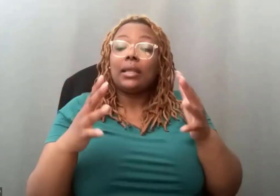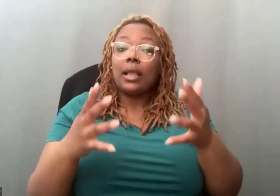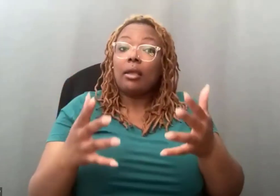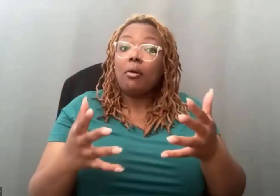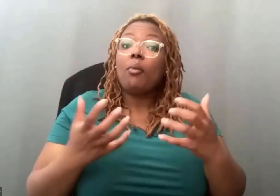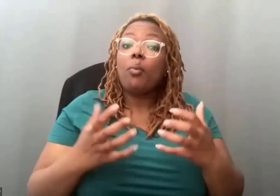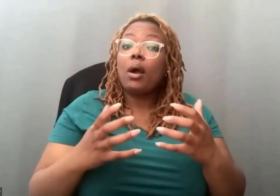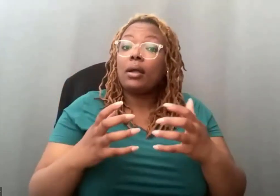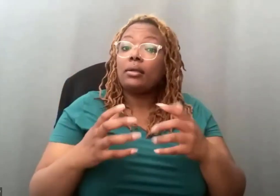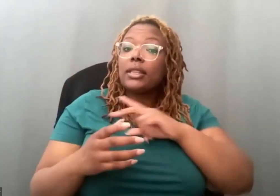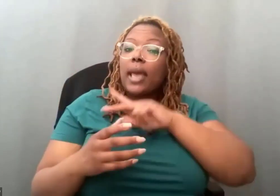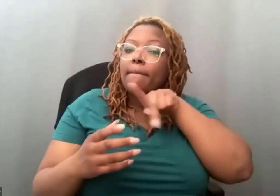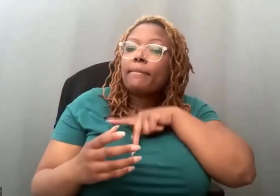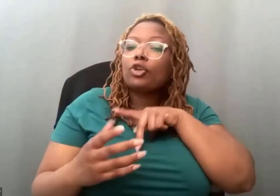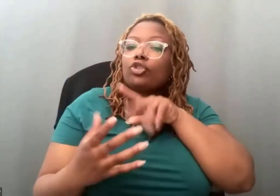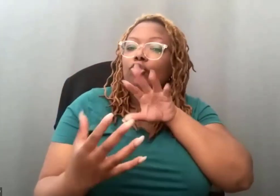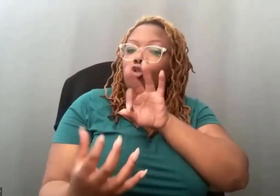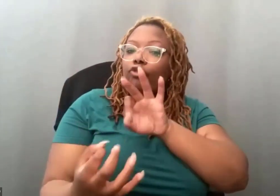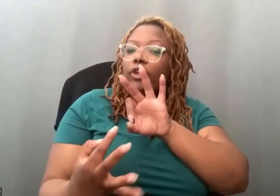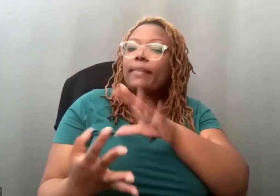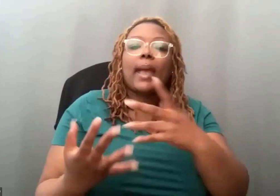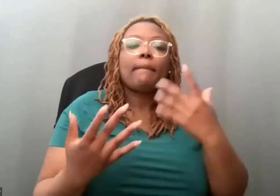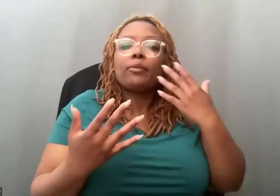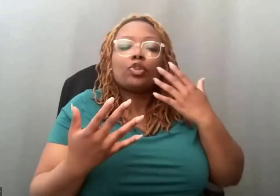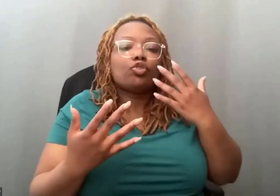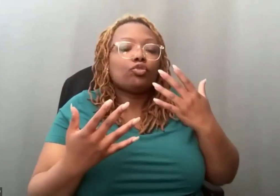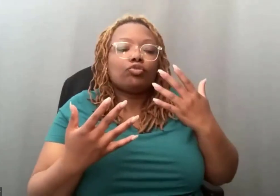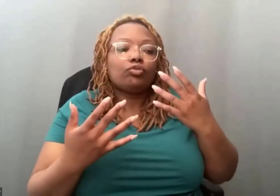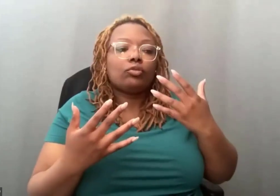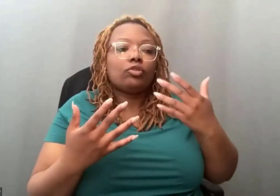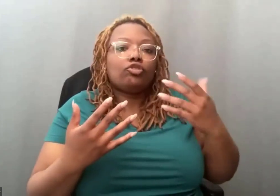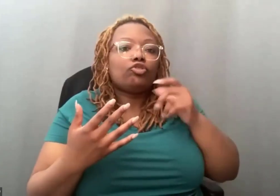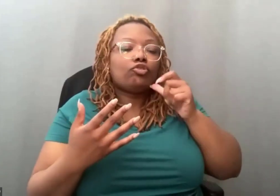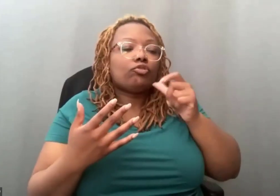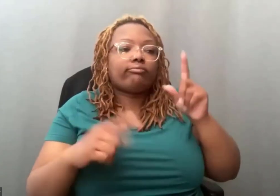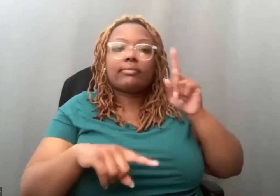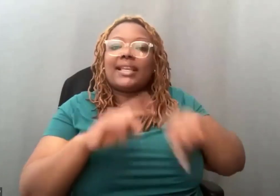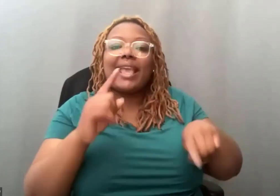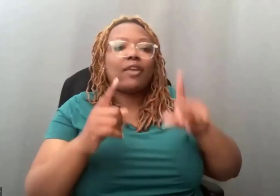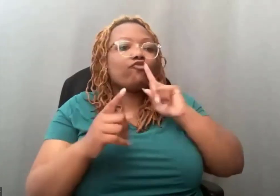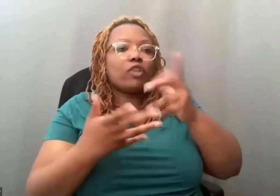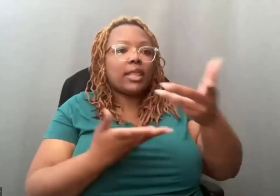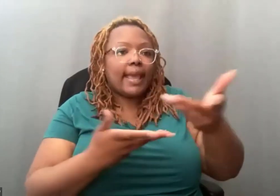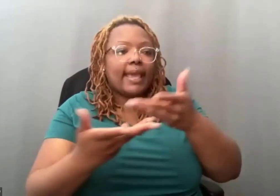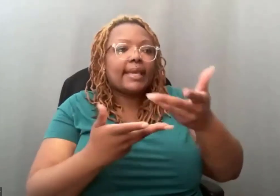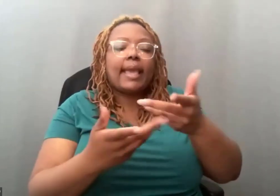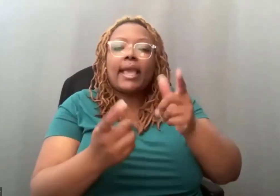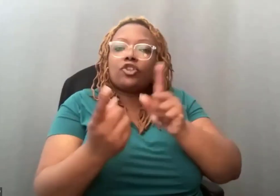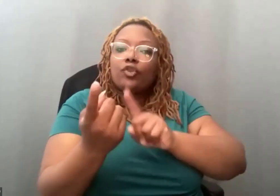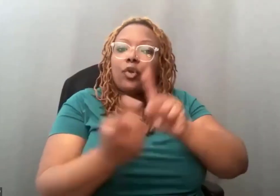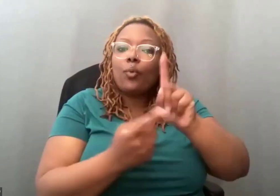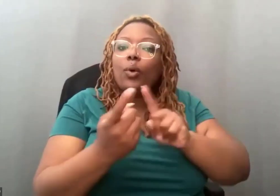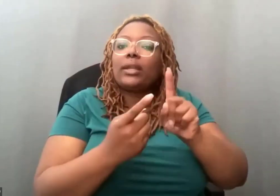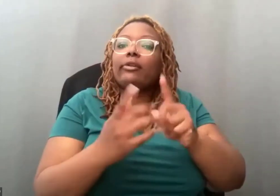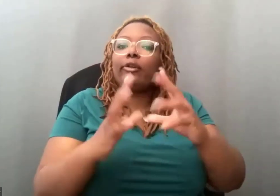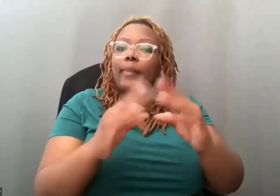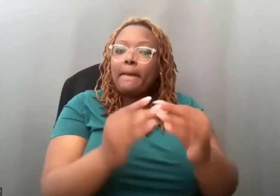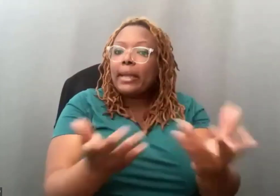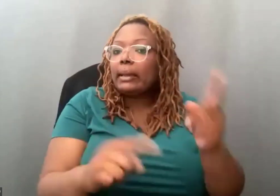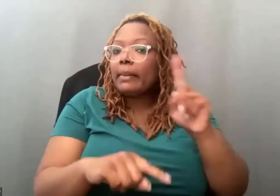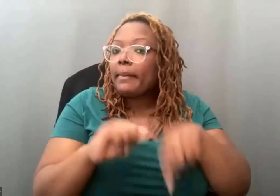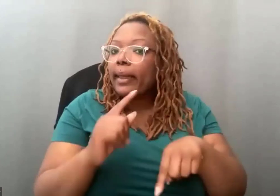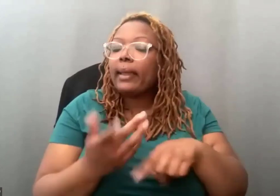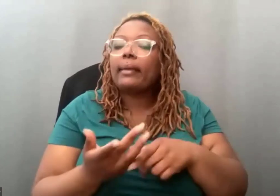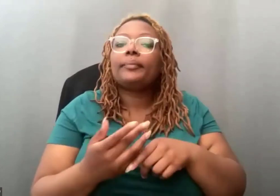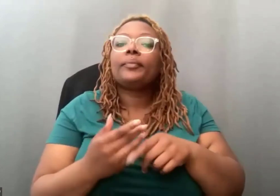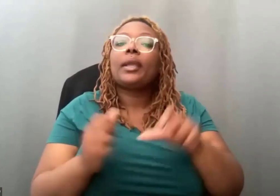that personal feedback, but don't necessarily have the bandwidth to engage one-on-one in a synchronous session, but